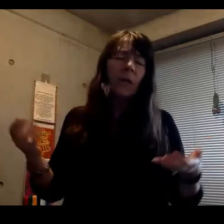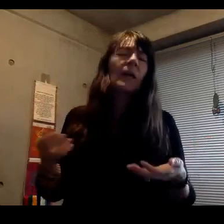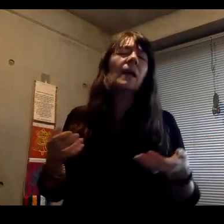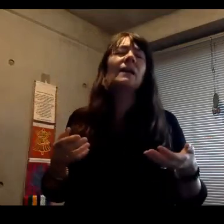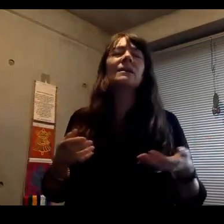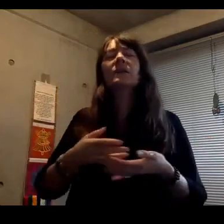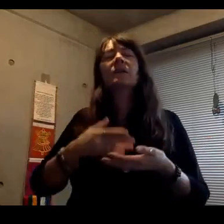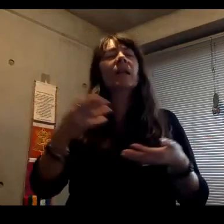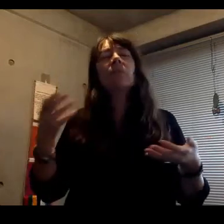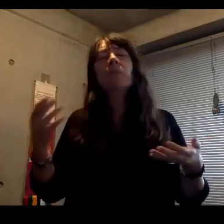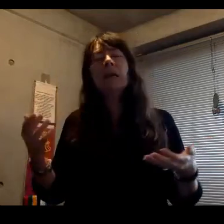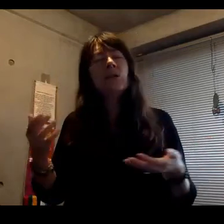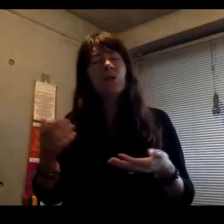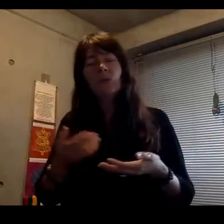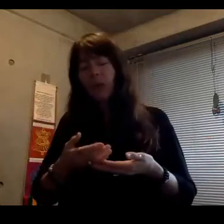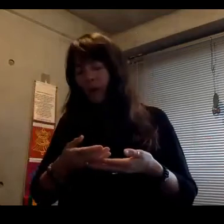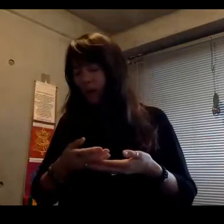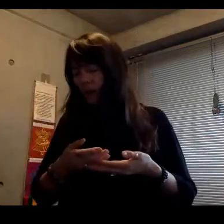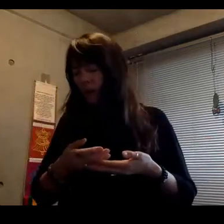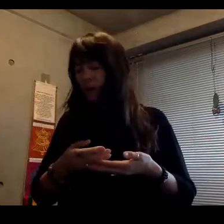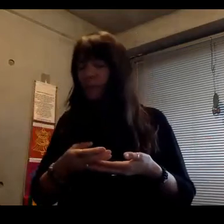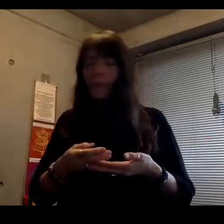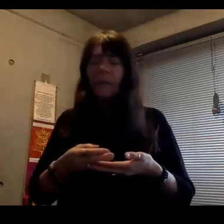worked and has led many to